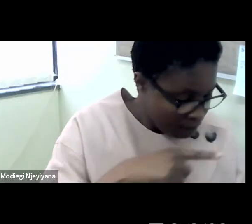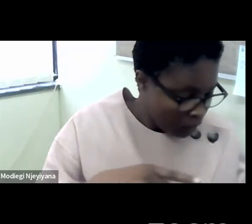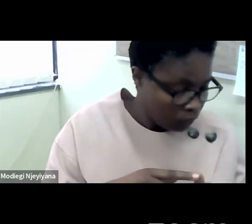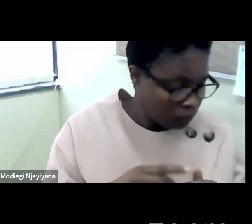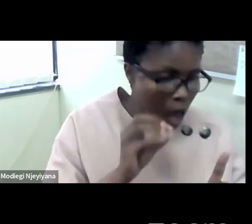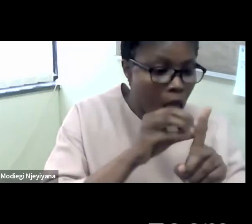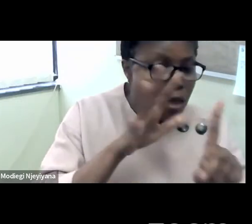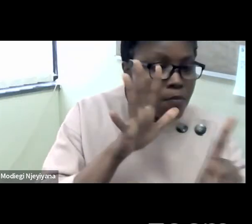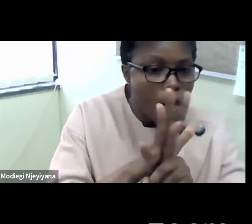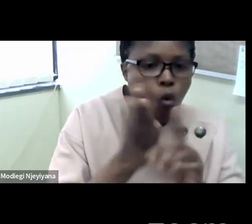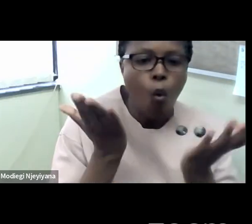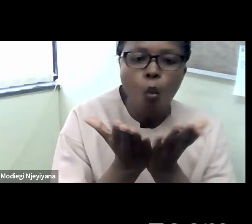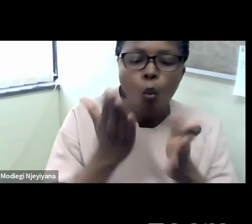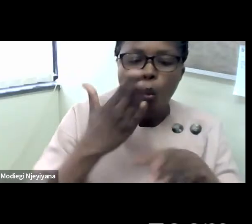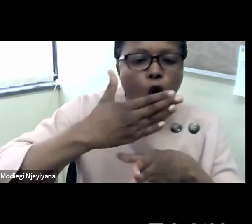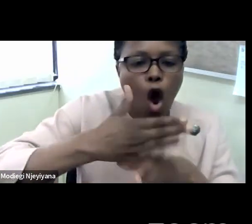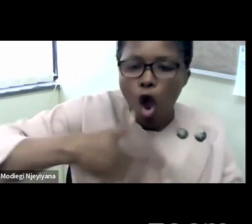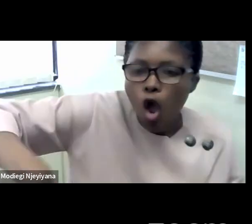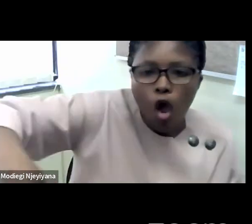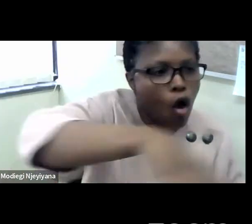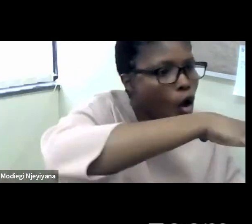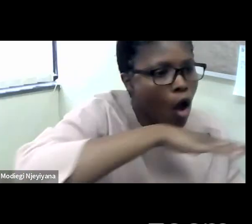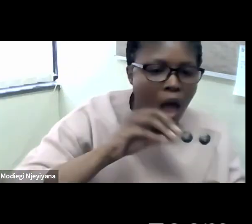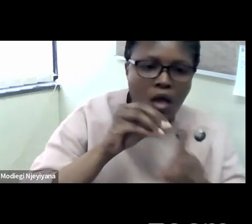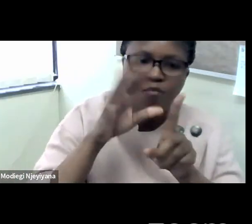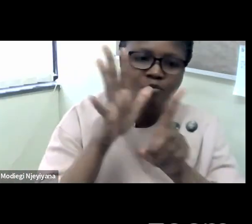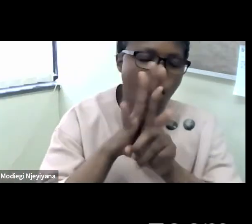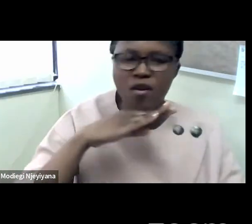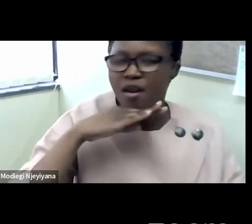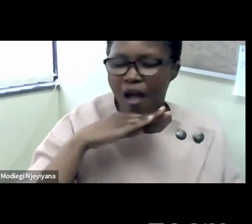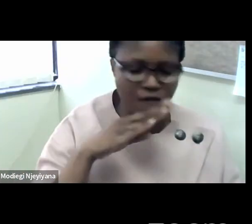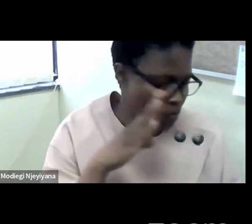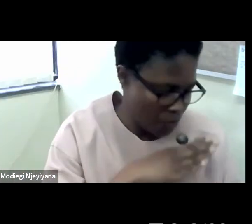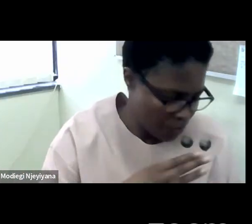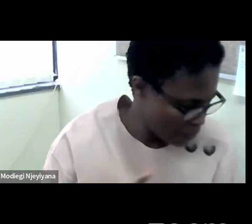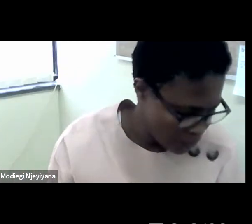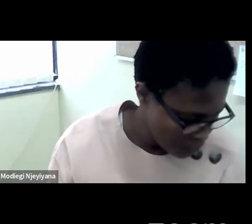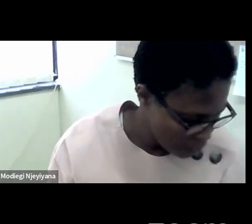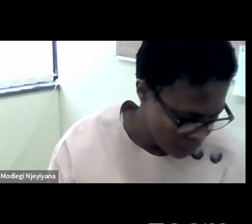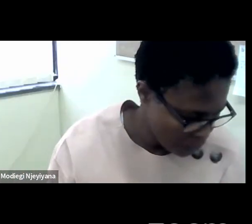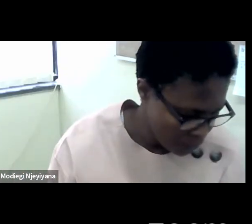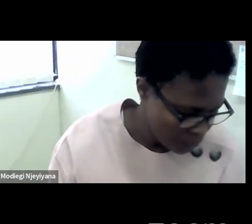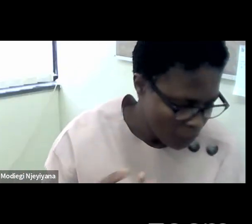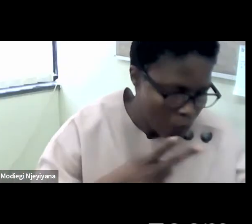have a interpreter signing that specific page on that website?